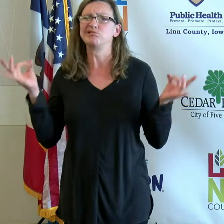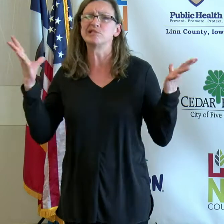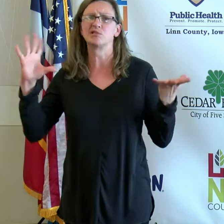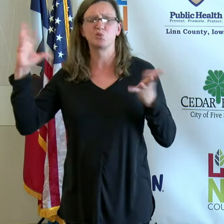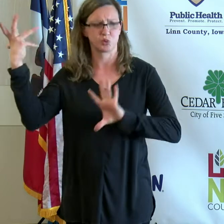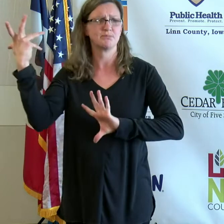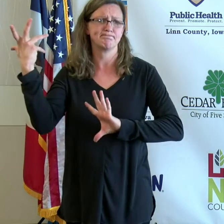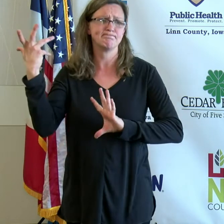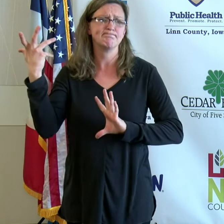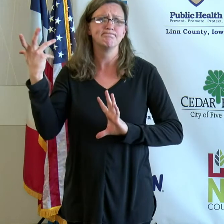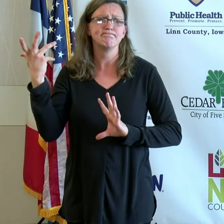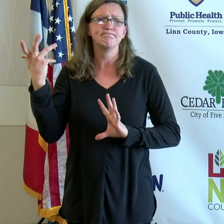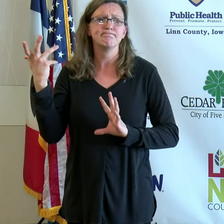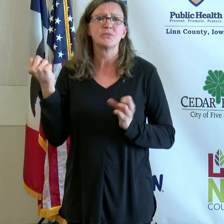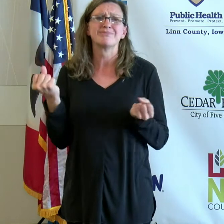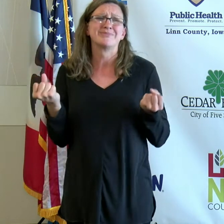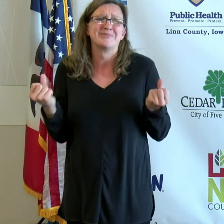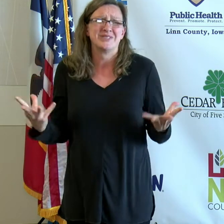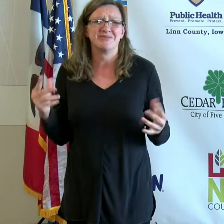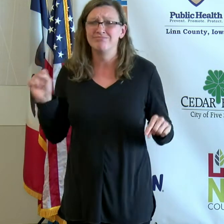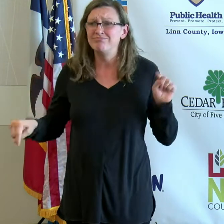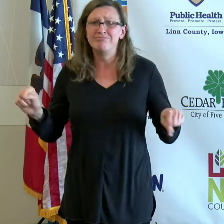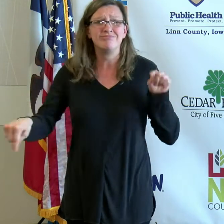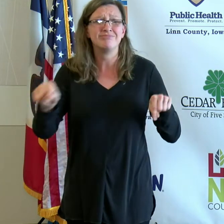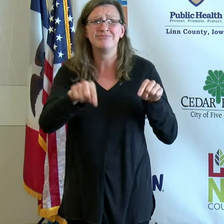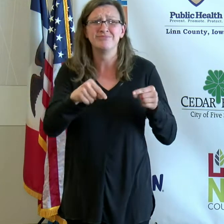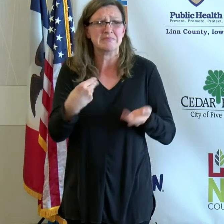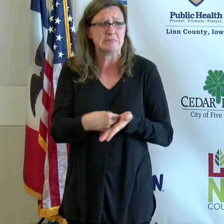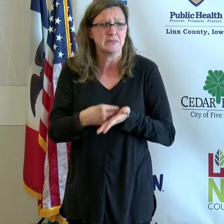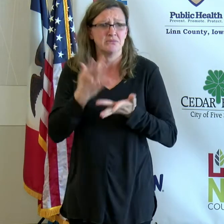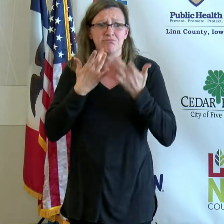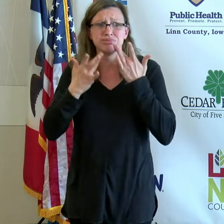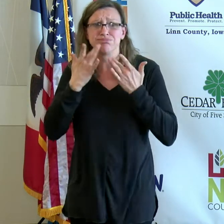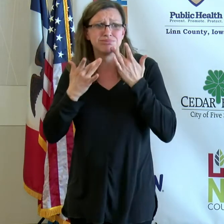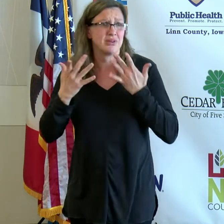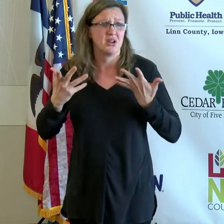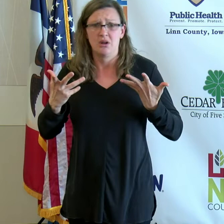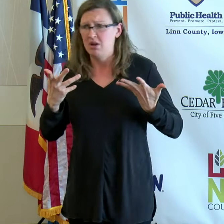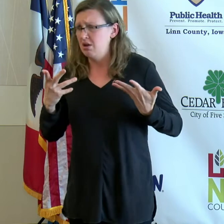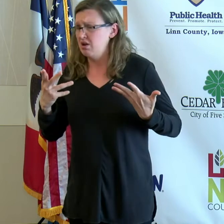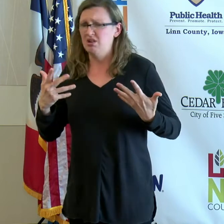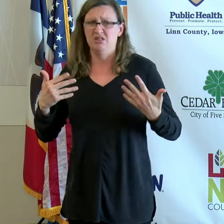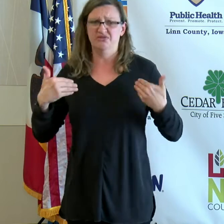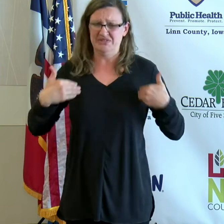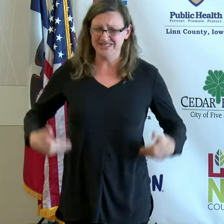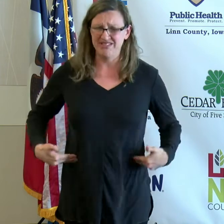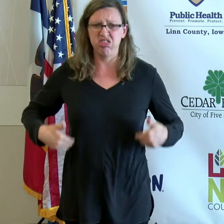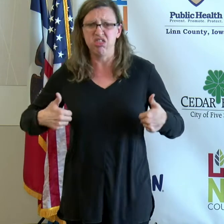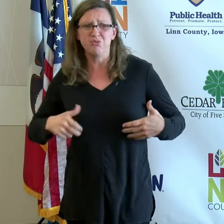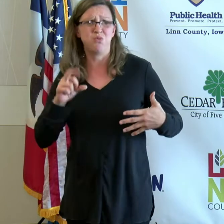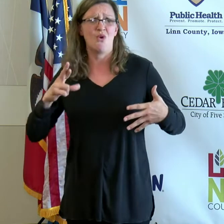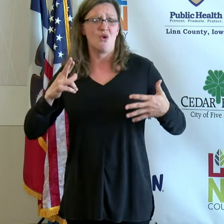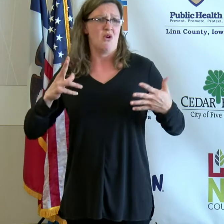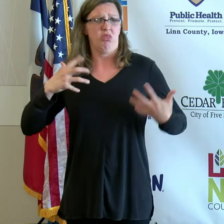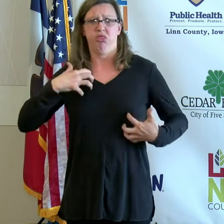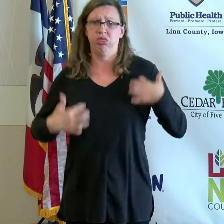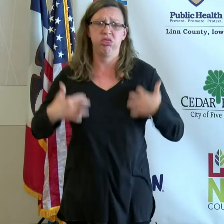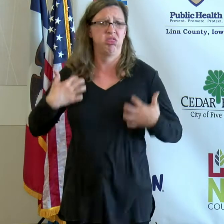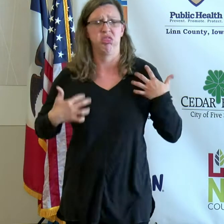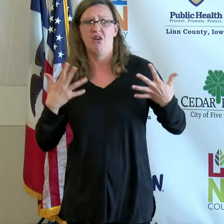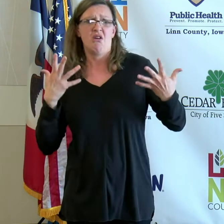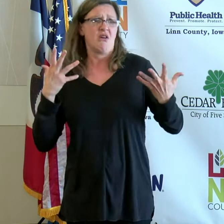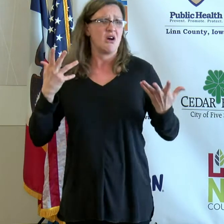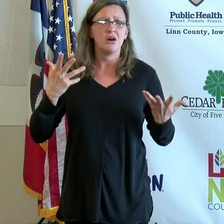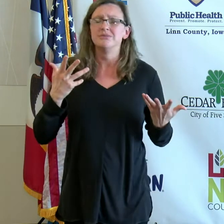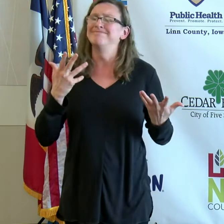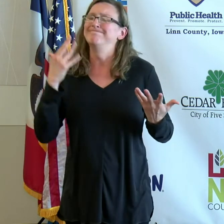people financially, physically, and emotionally. We all need to continue to support each other as much as possible,